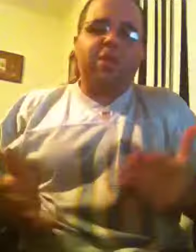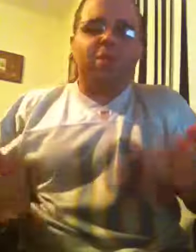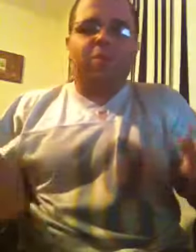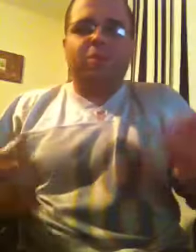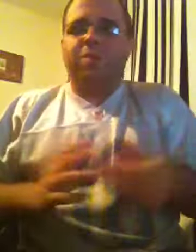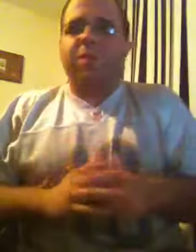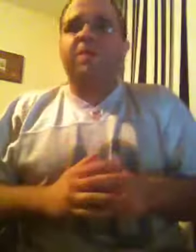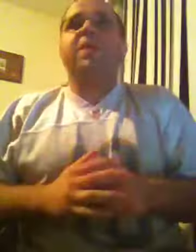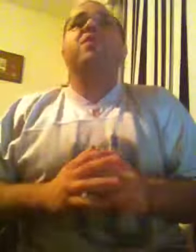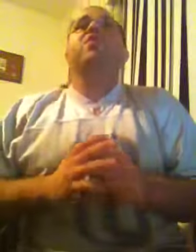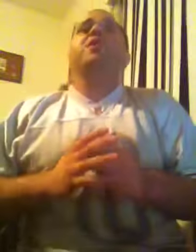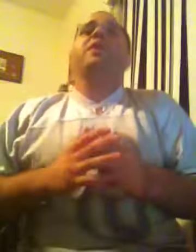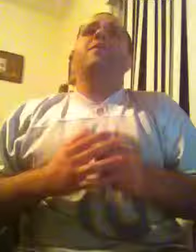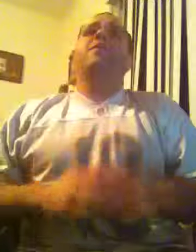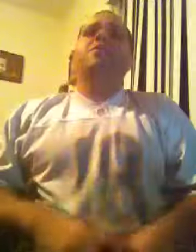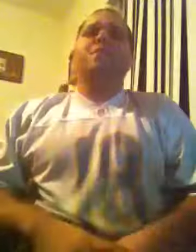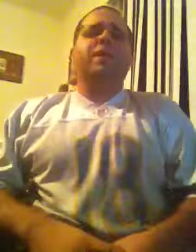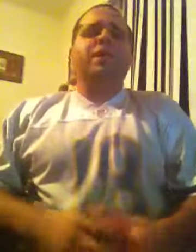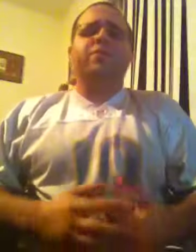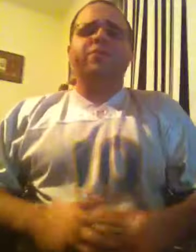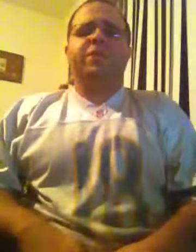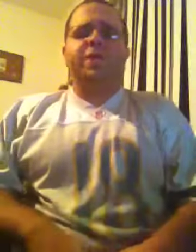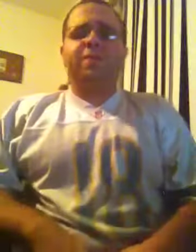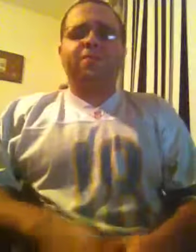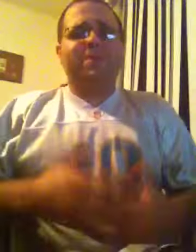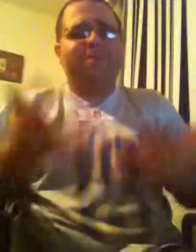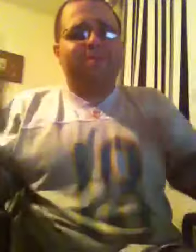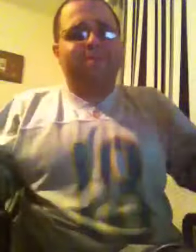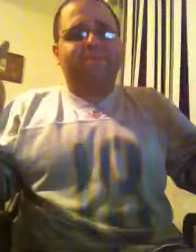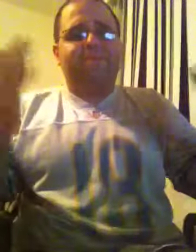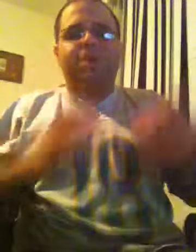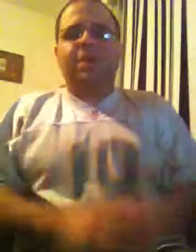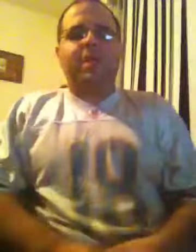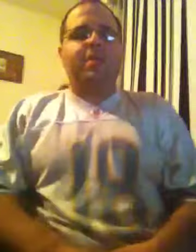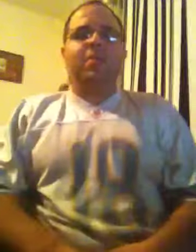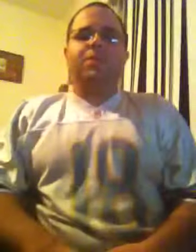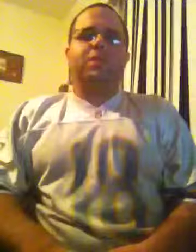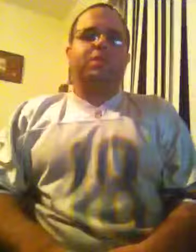you up there, I know you're looking out for me, and I appreciate it, but no, I can't help it, I miss you.